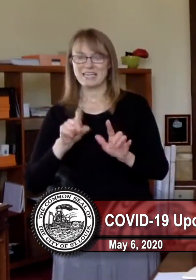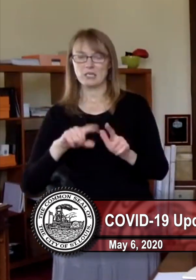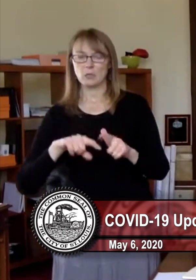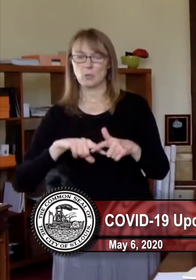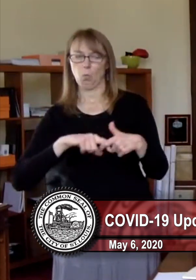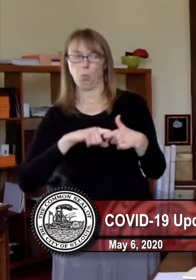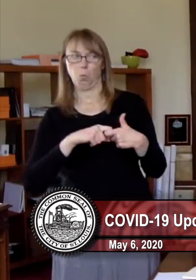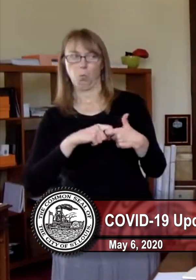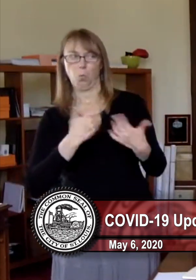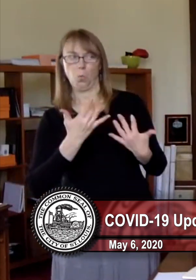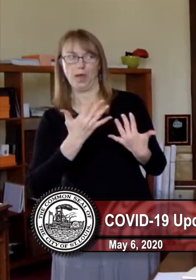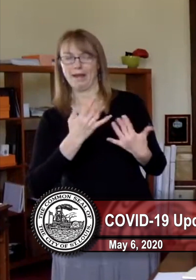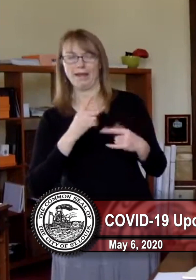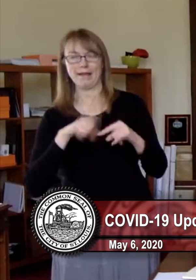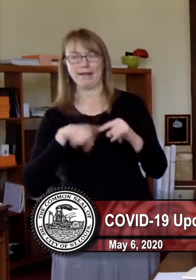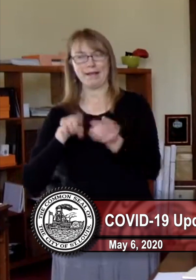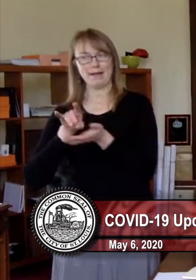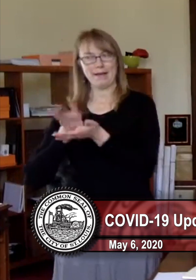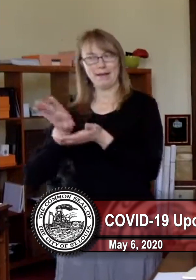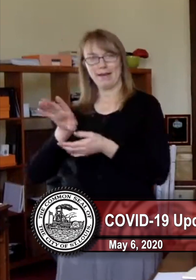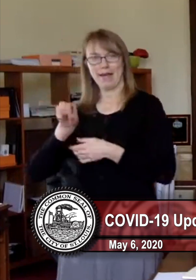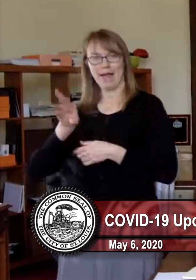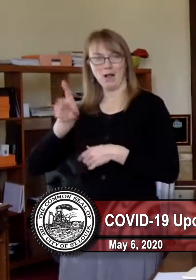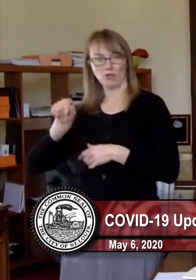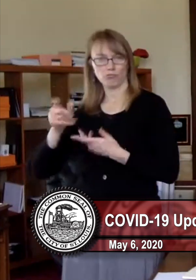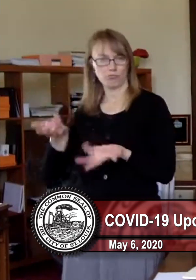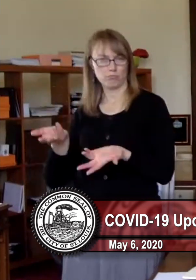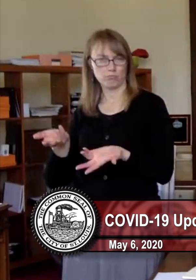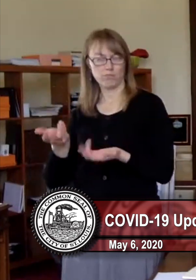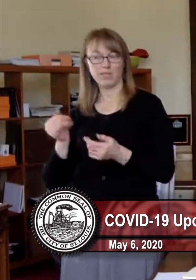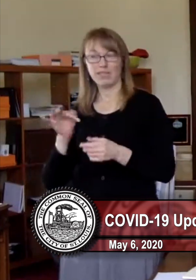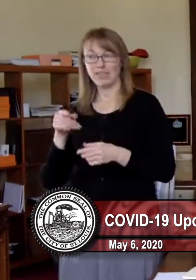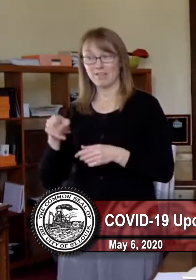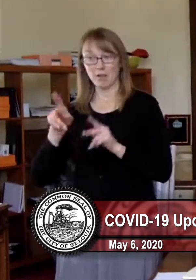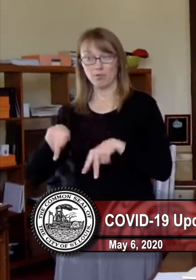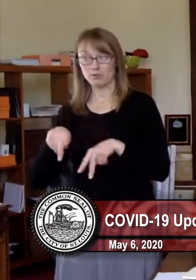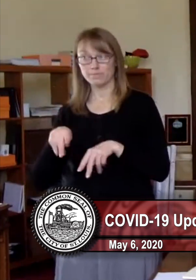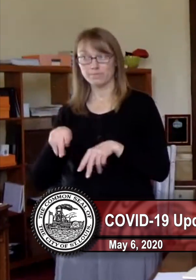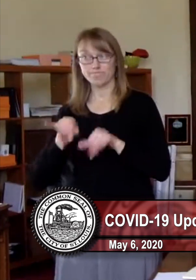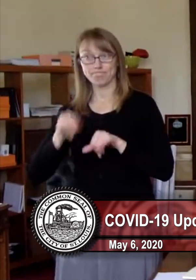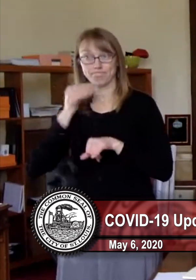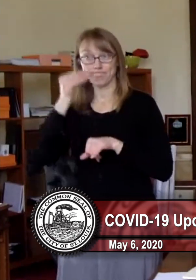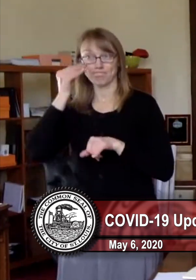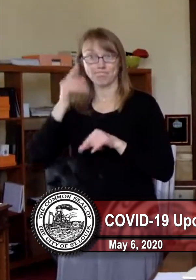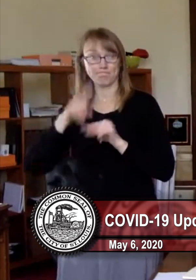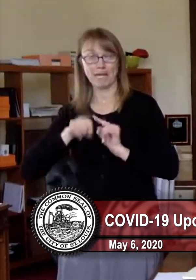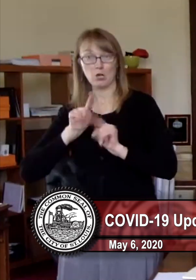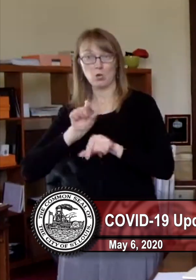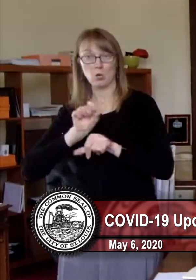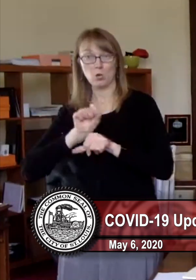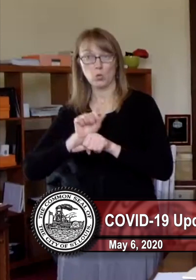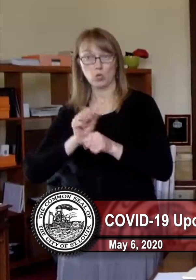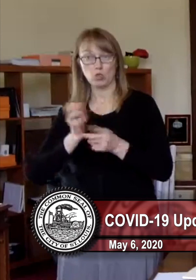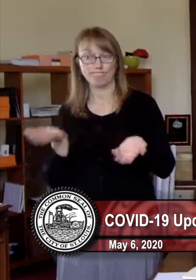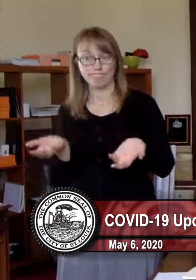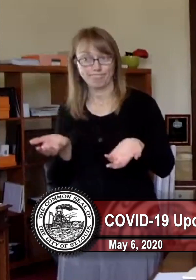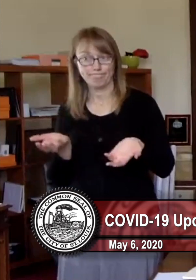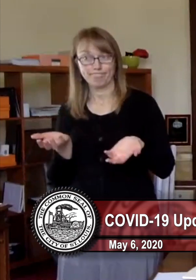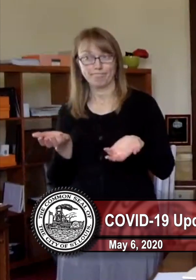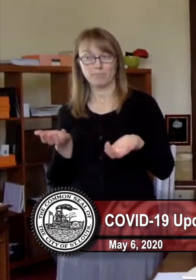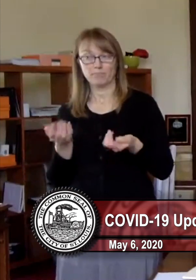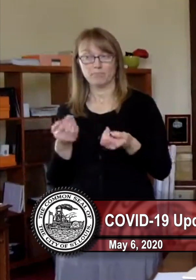work can't pay their rent. Now, anybody laid off as a result of it